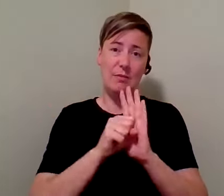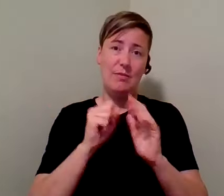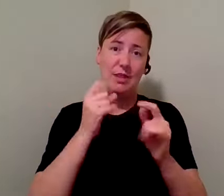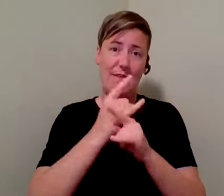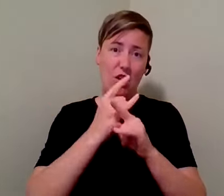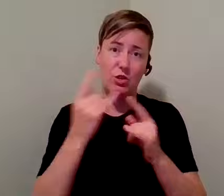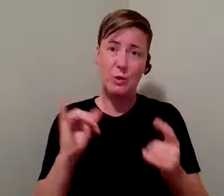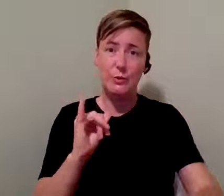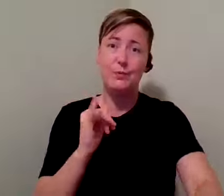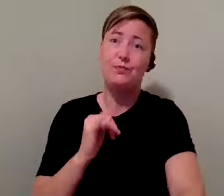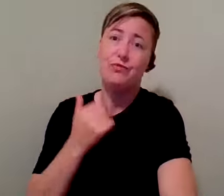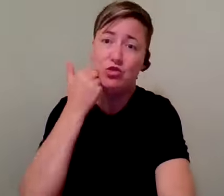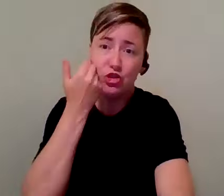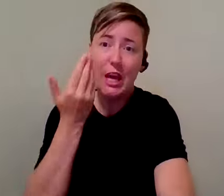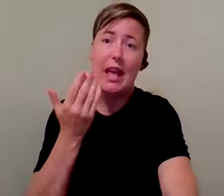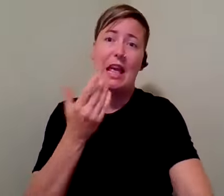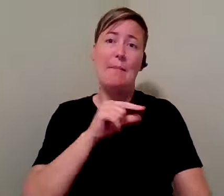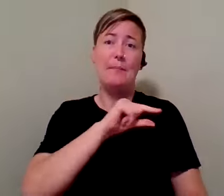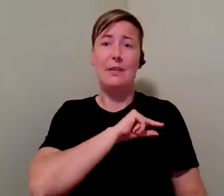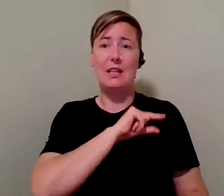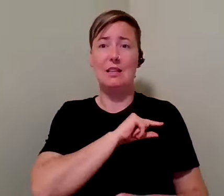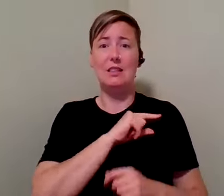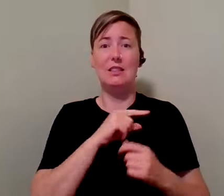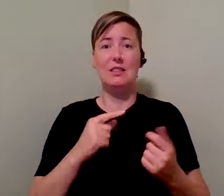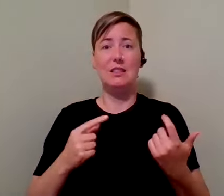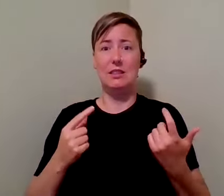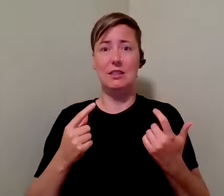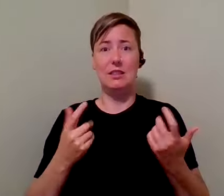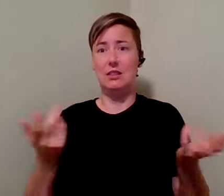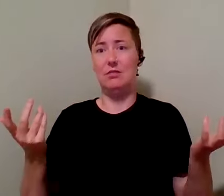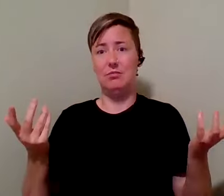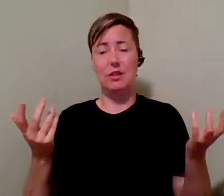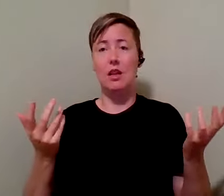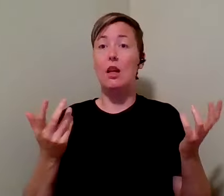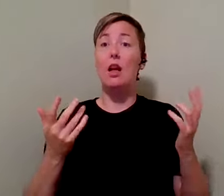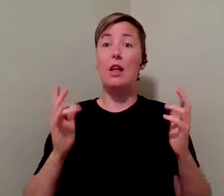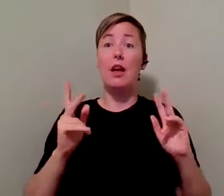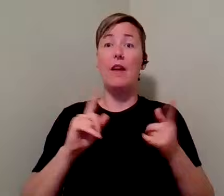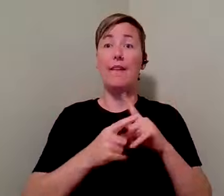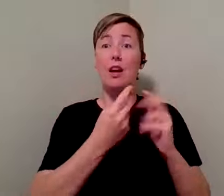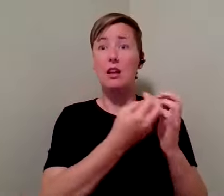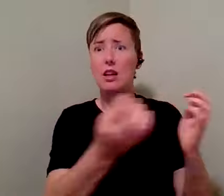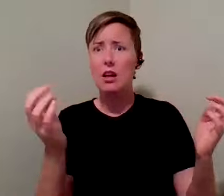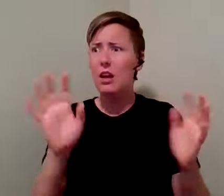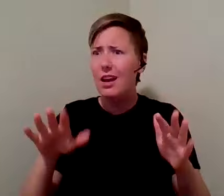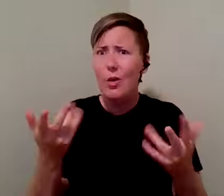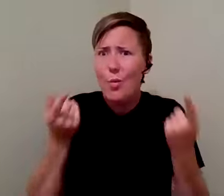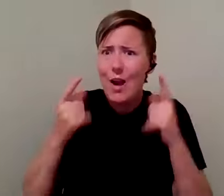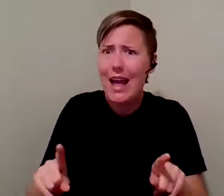And, there's a whole committee sitting there. And the first question they asked me was, what happened? And I don't know about you guys,